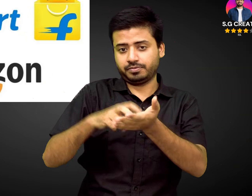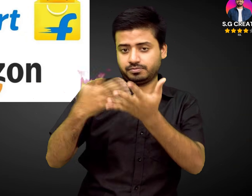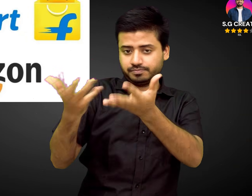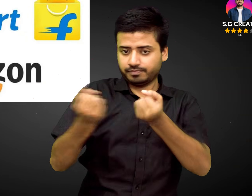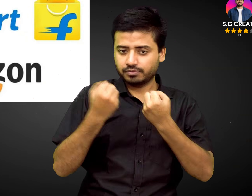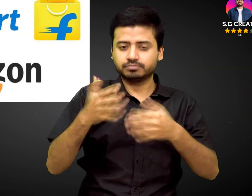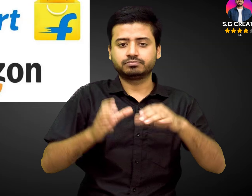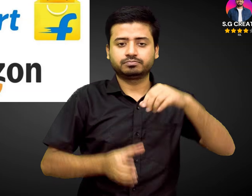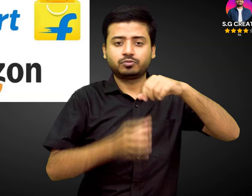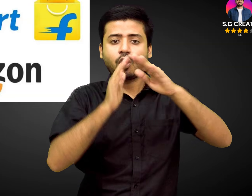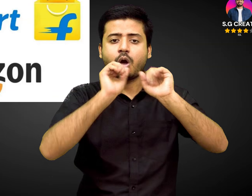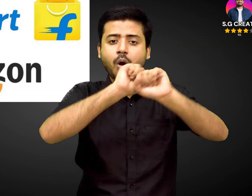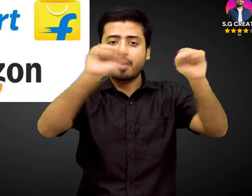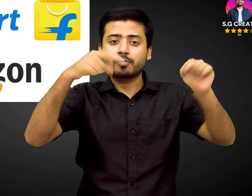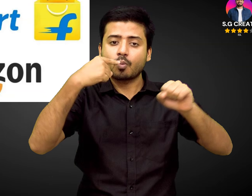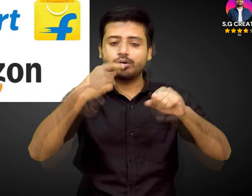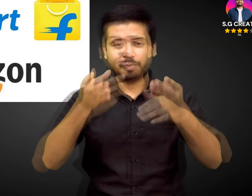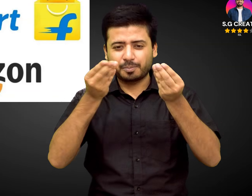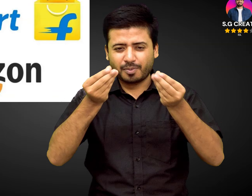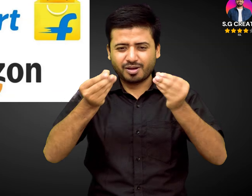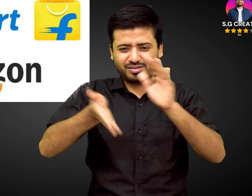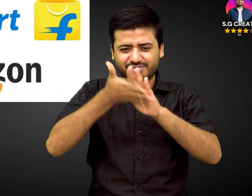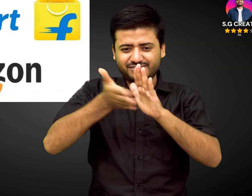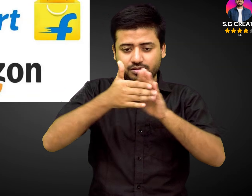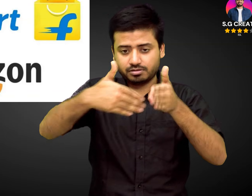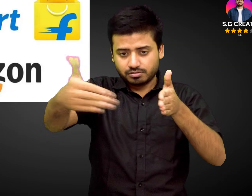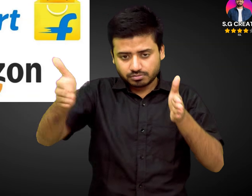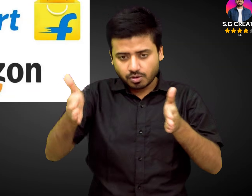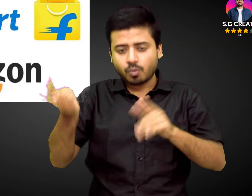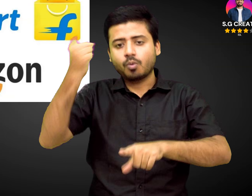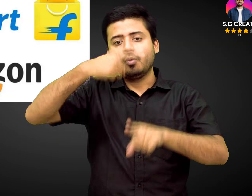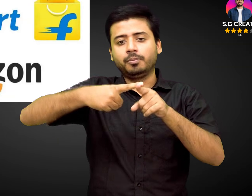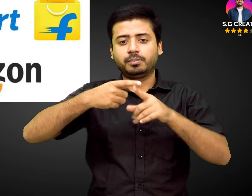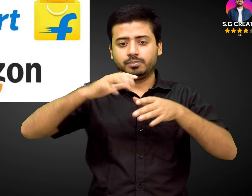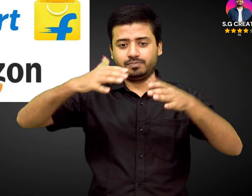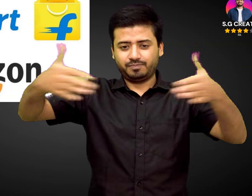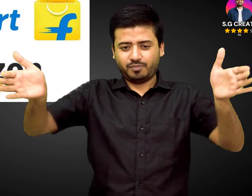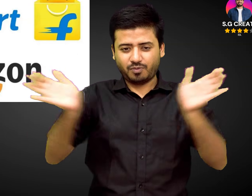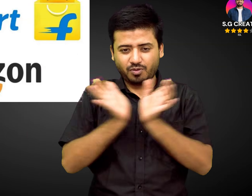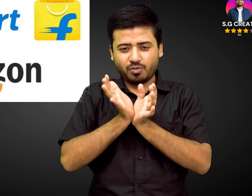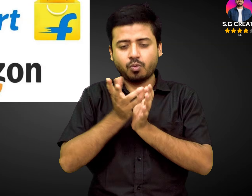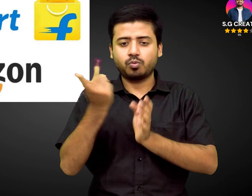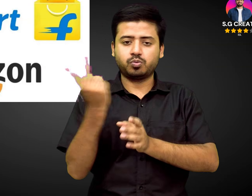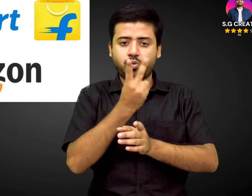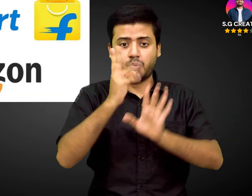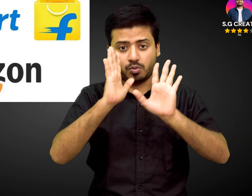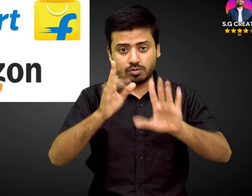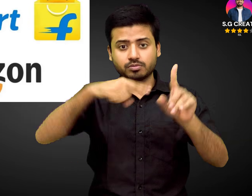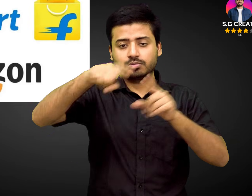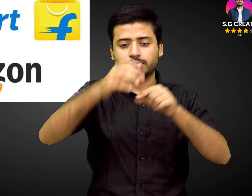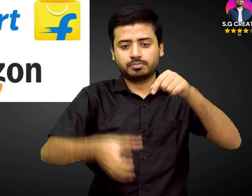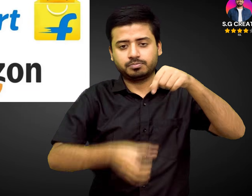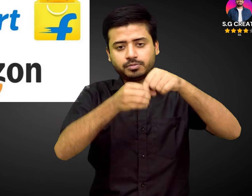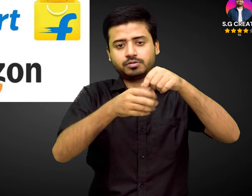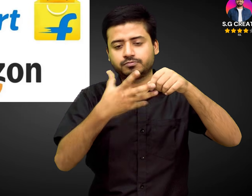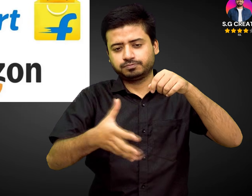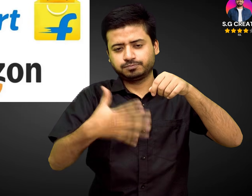and eliminate the exact size of the particulate matter clouding your water supply, safeguarding expensive appliances and